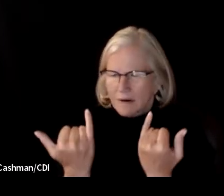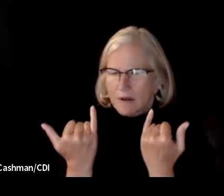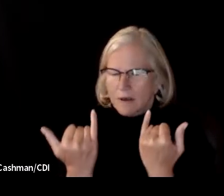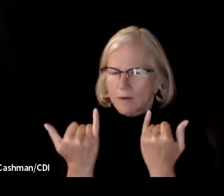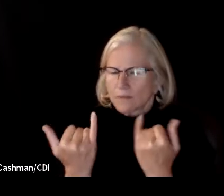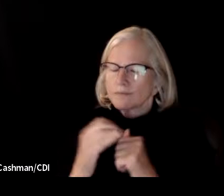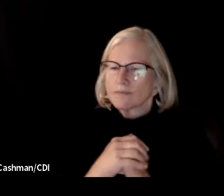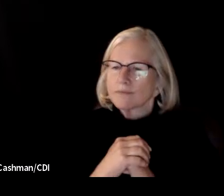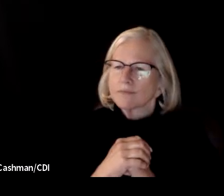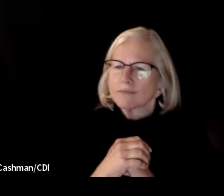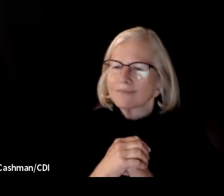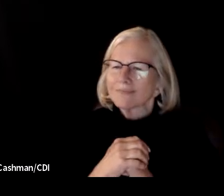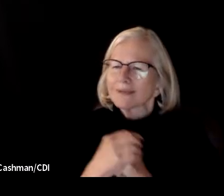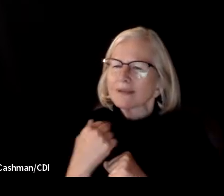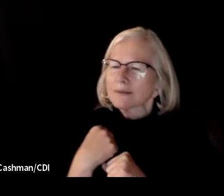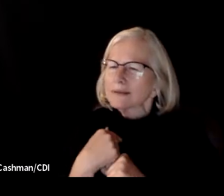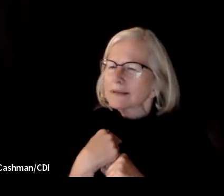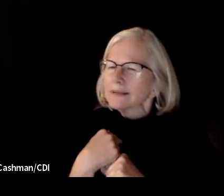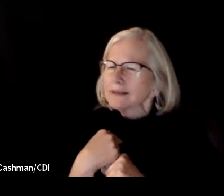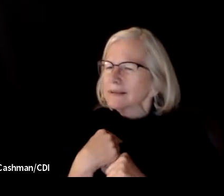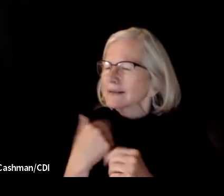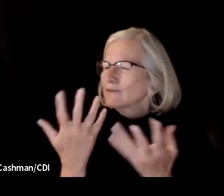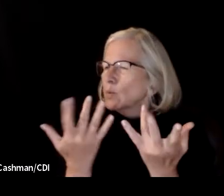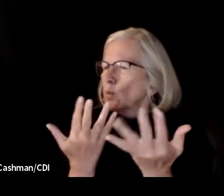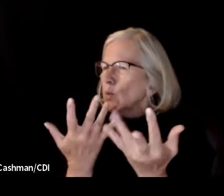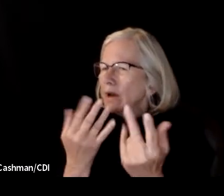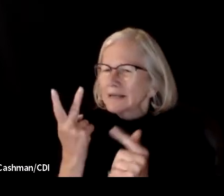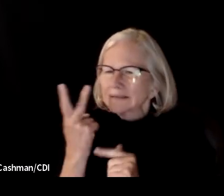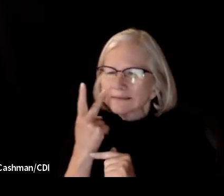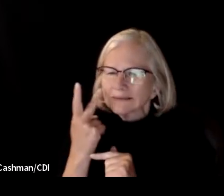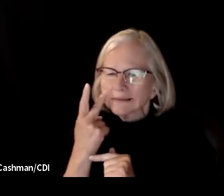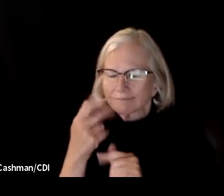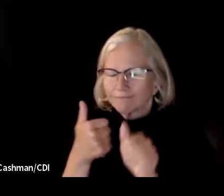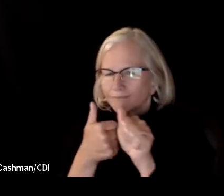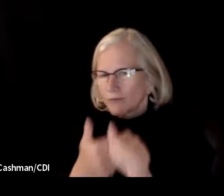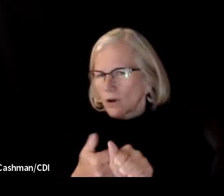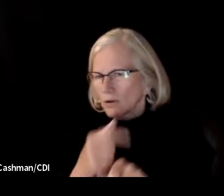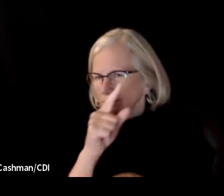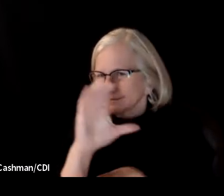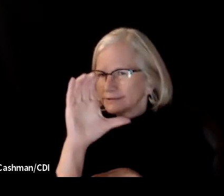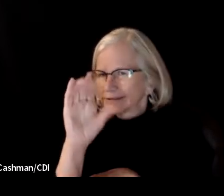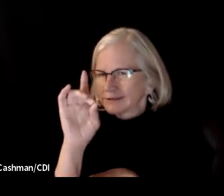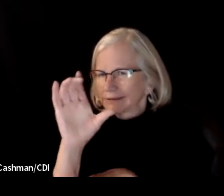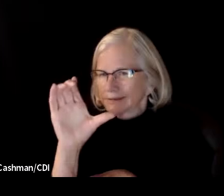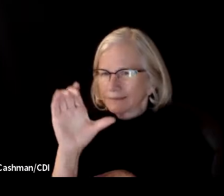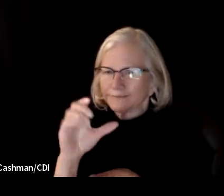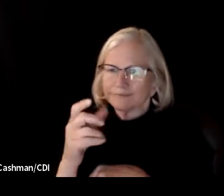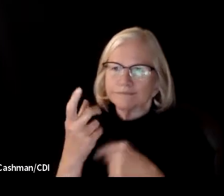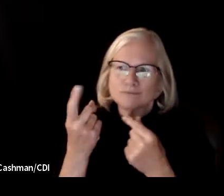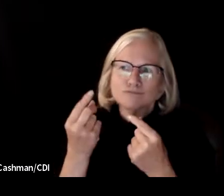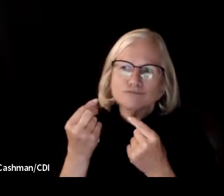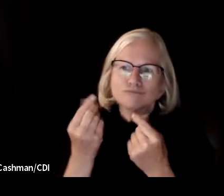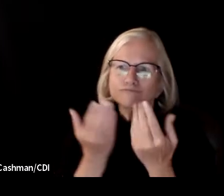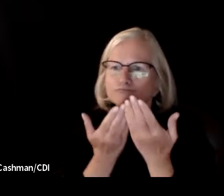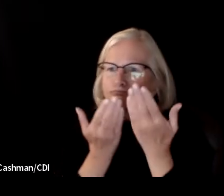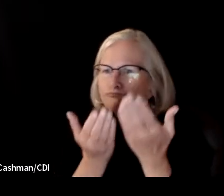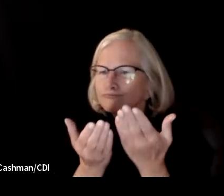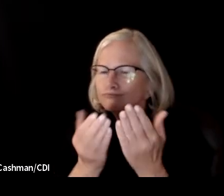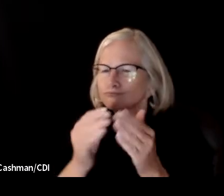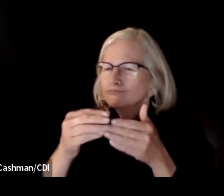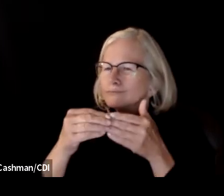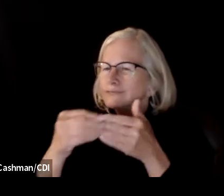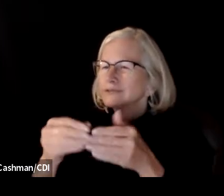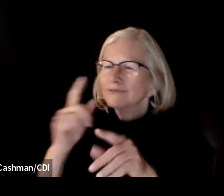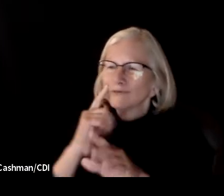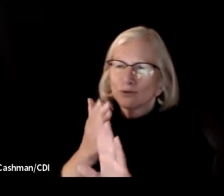We'll see if CDC has some updated guidance for early education and child care and for higher ed